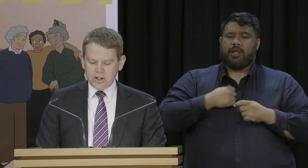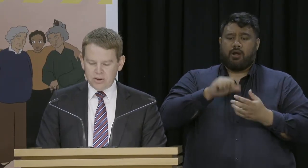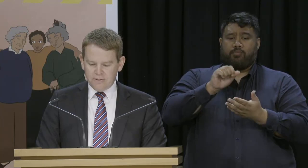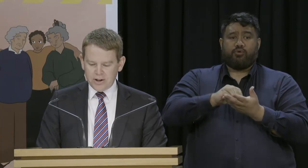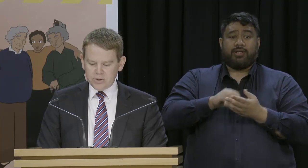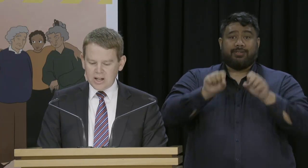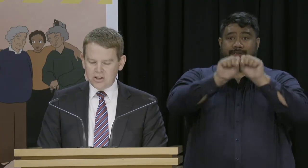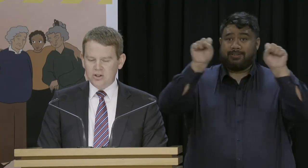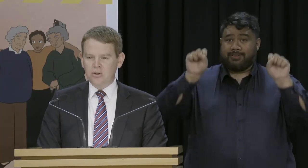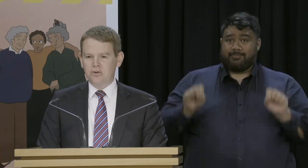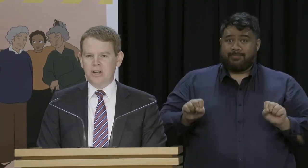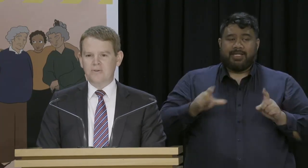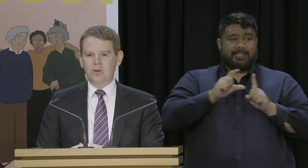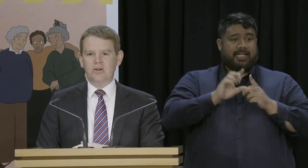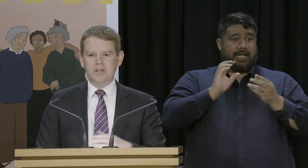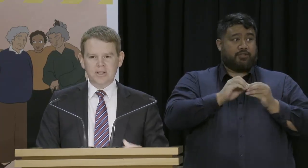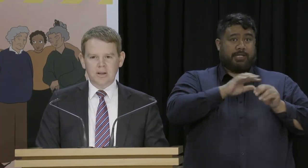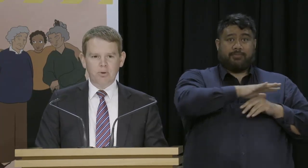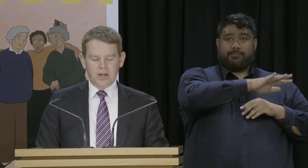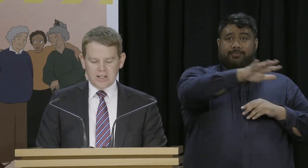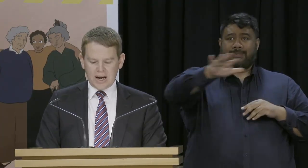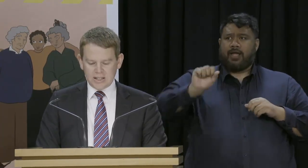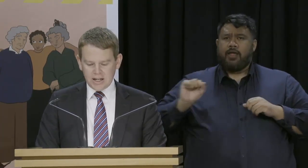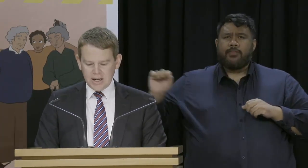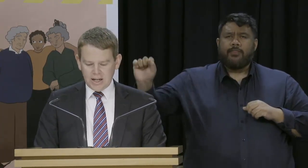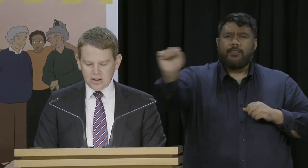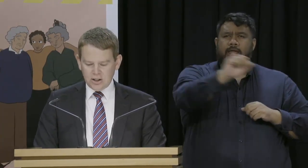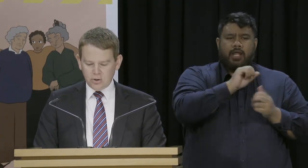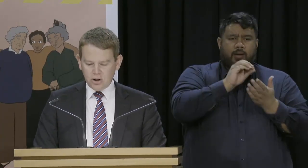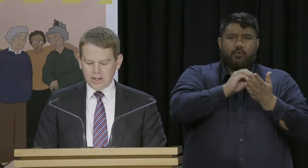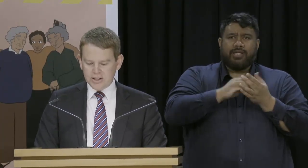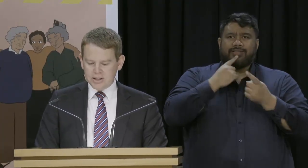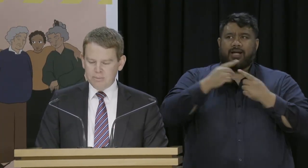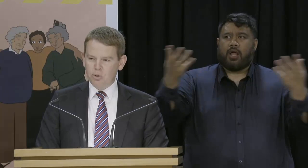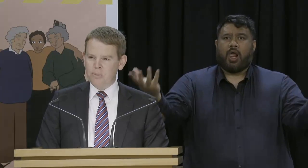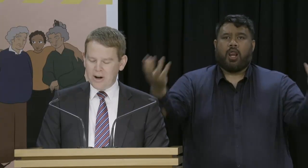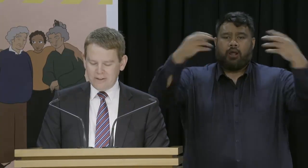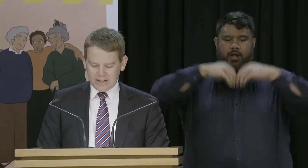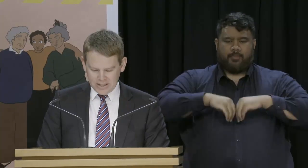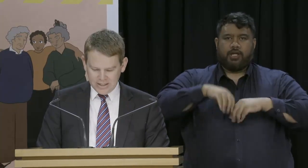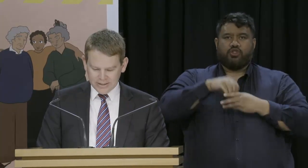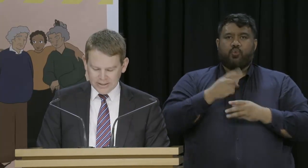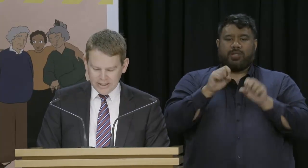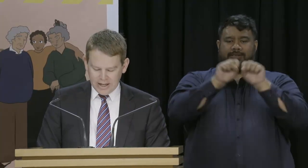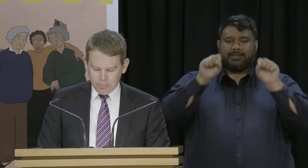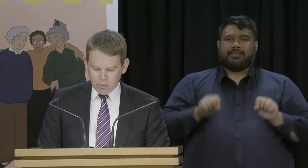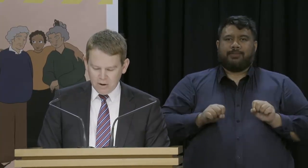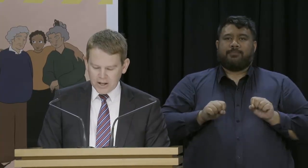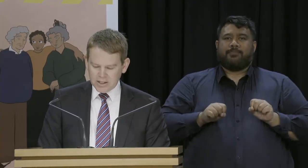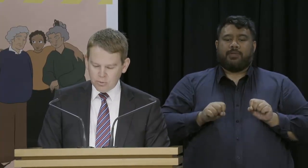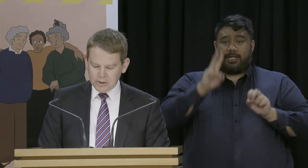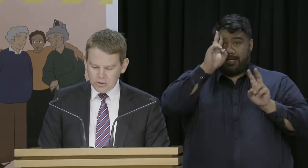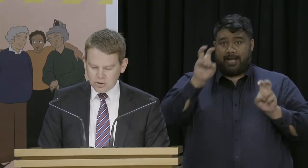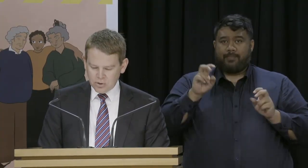health boards are in the final stages of transferring their existing booking data into the online system, Book My Vaccine. Book